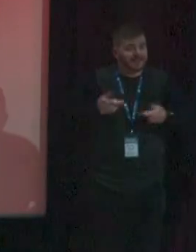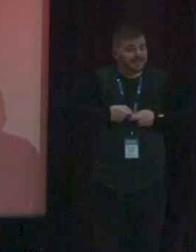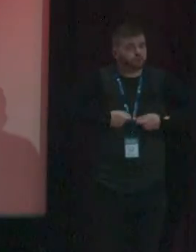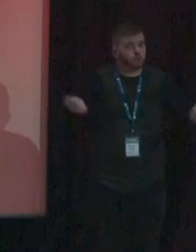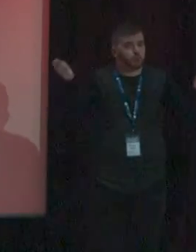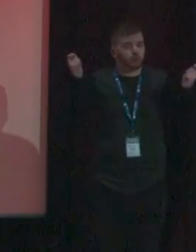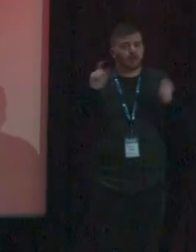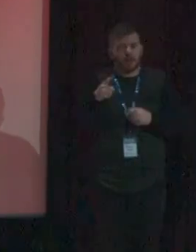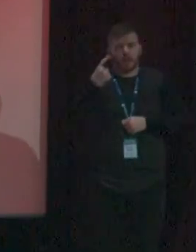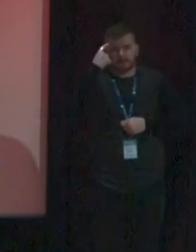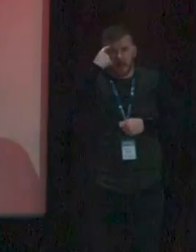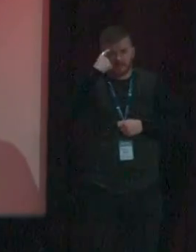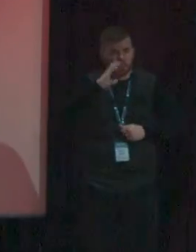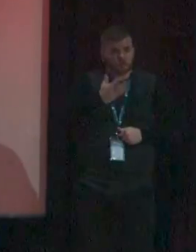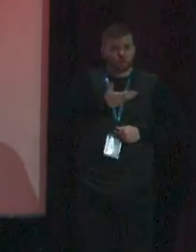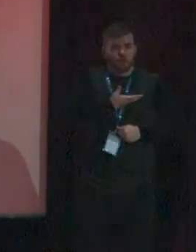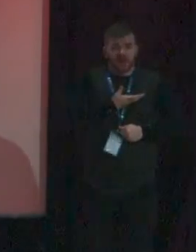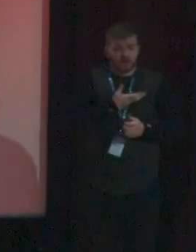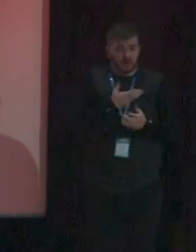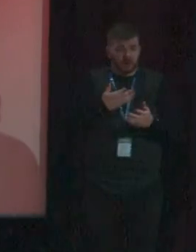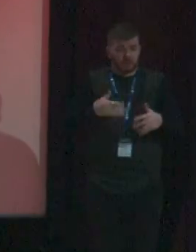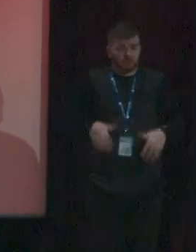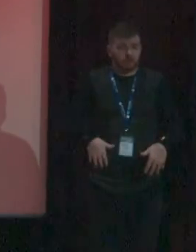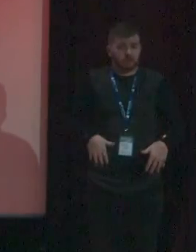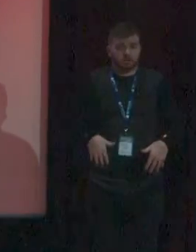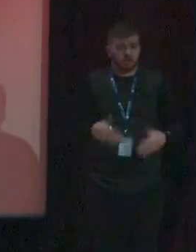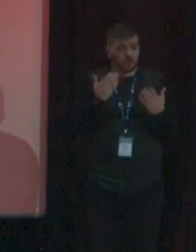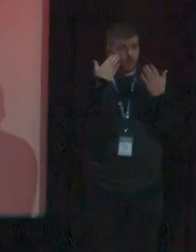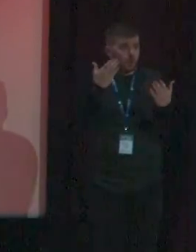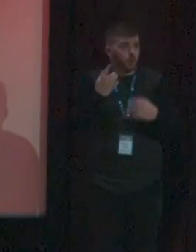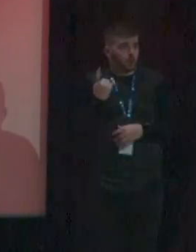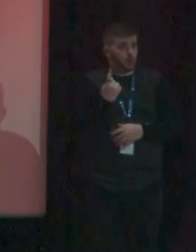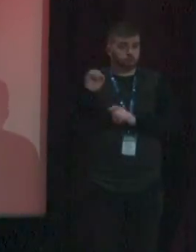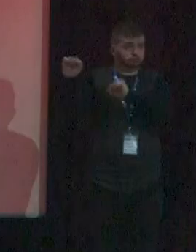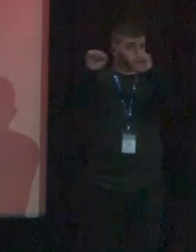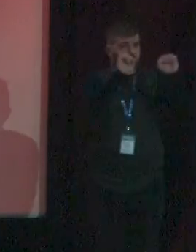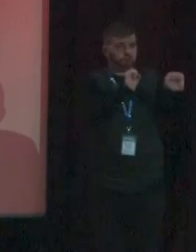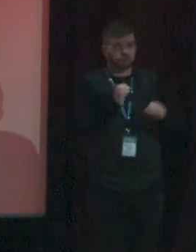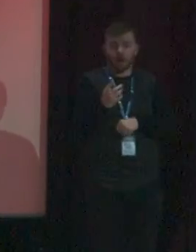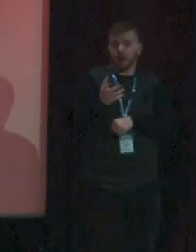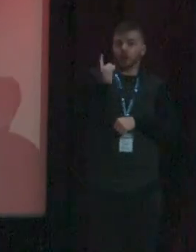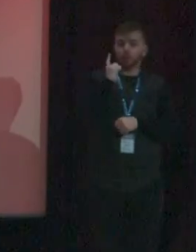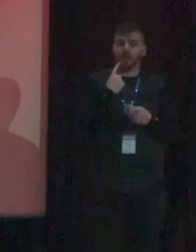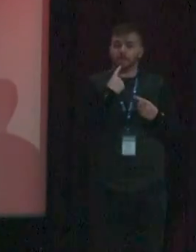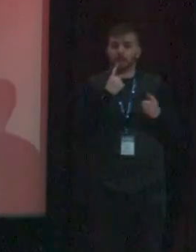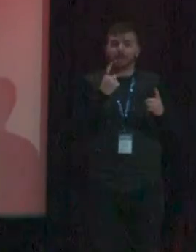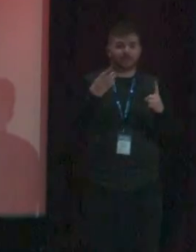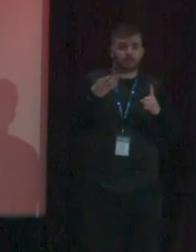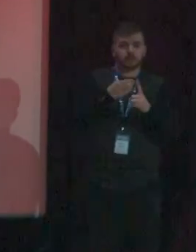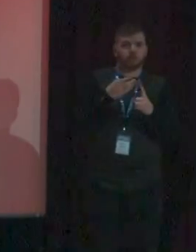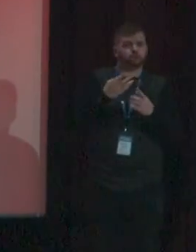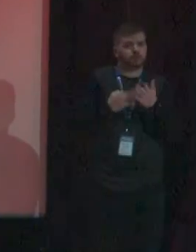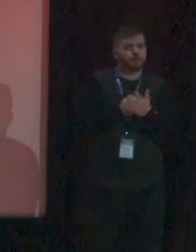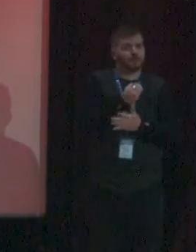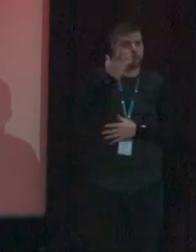But mindful of the fact that the rights are in limbo, I just last week publicly announced my intention to try and do a spiritual